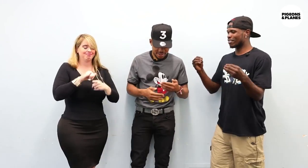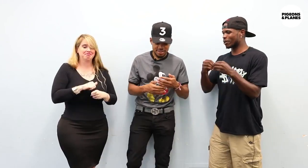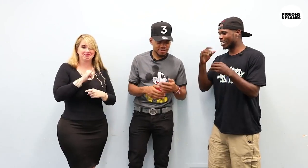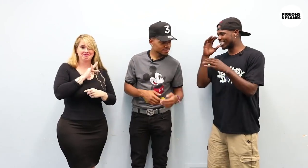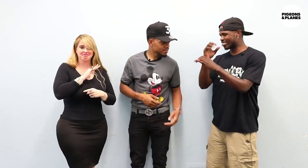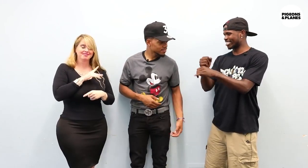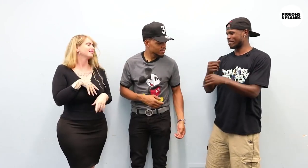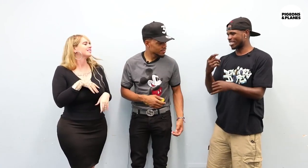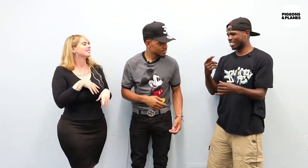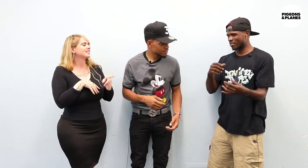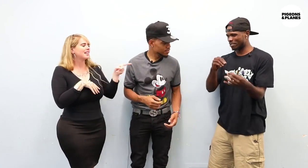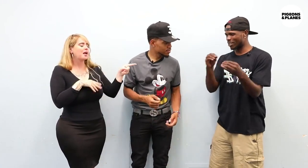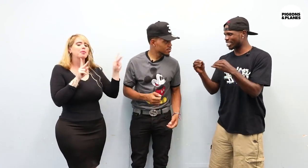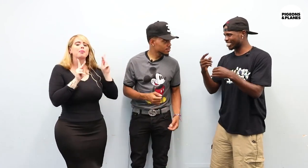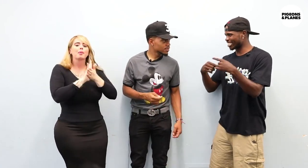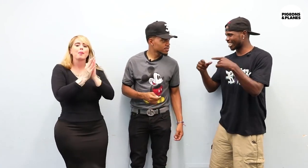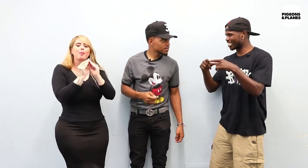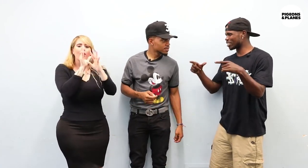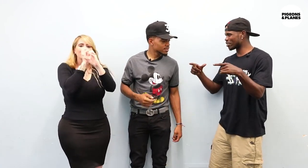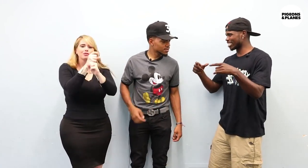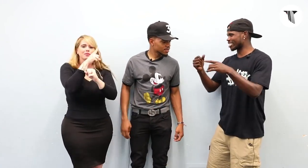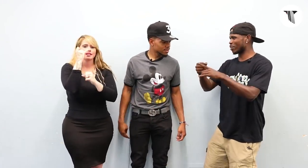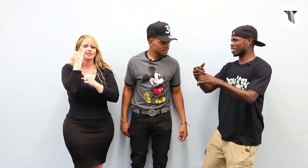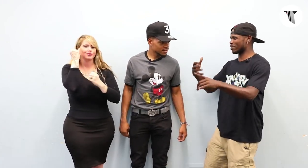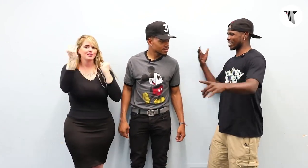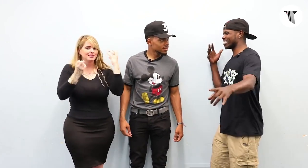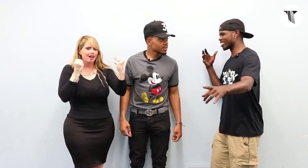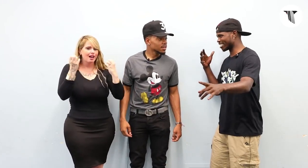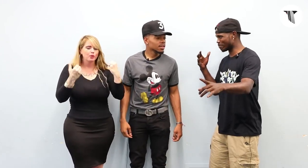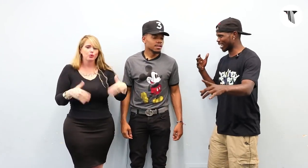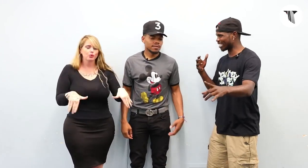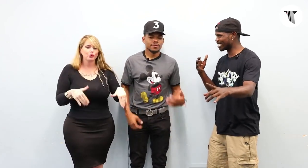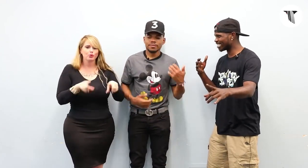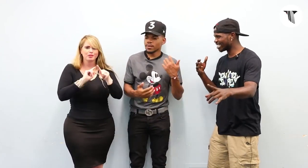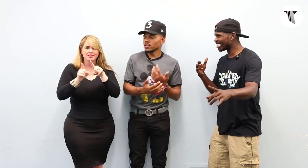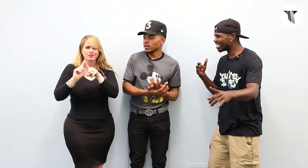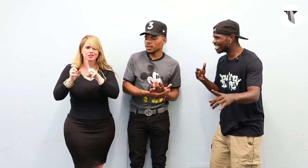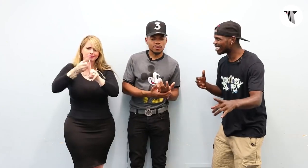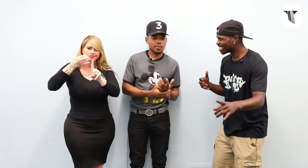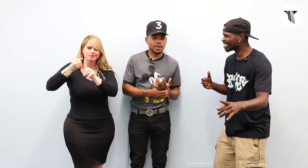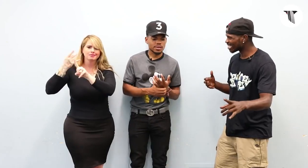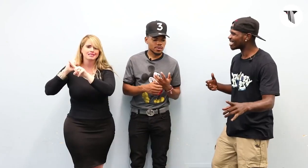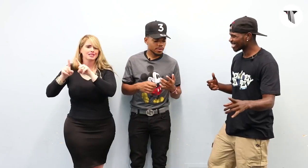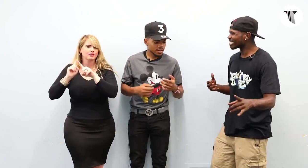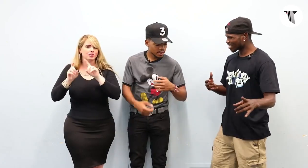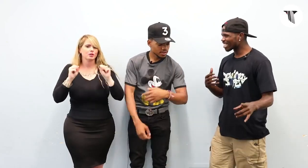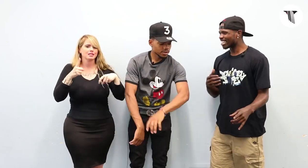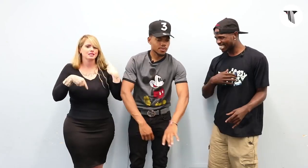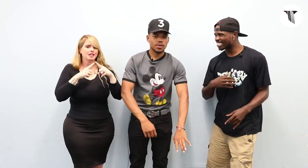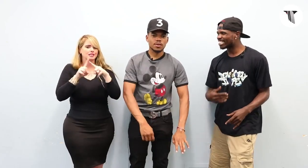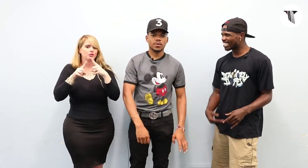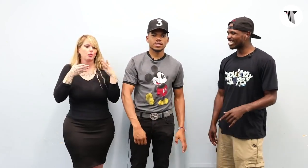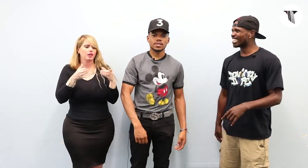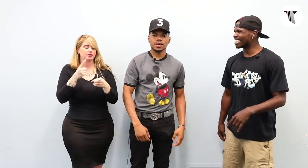more interested, because when you put it in sign language, there's so many ways you can expand it. That's what I love about this whole thing, is there's a million ways to say